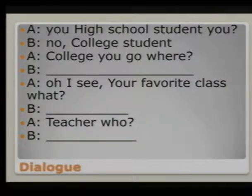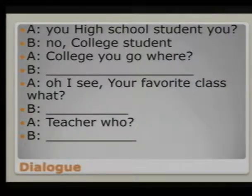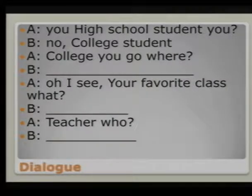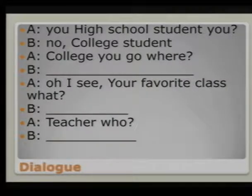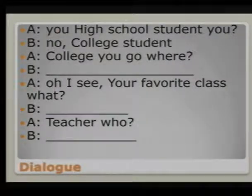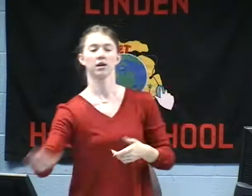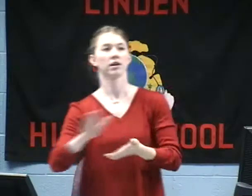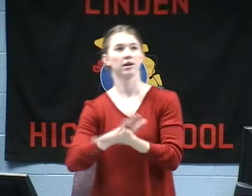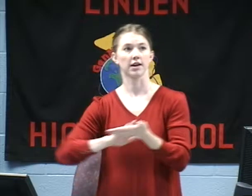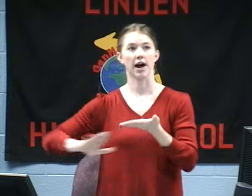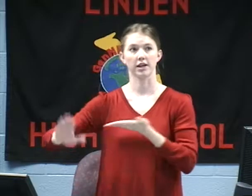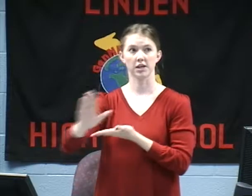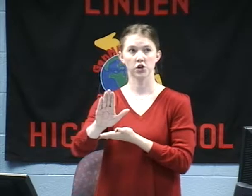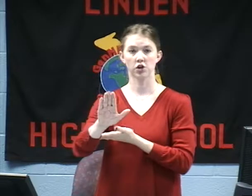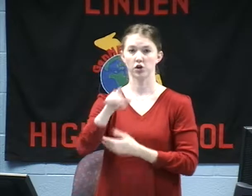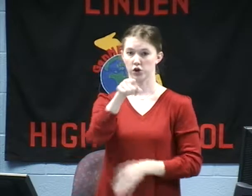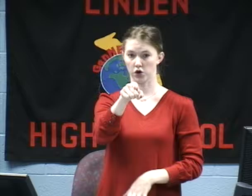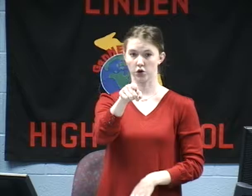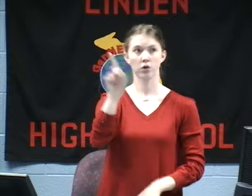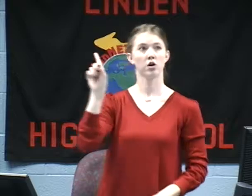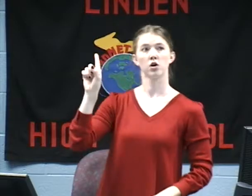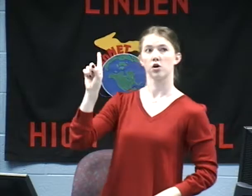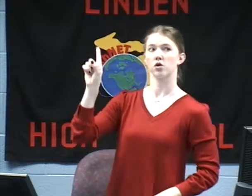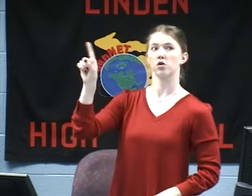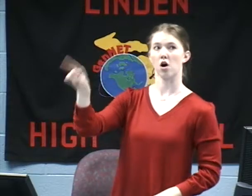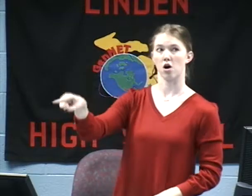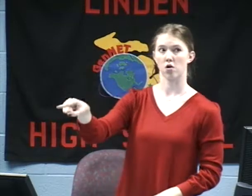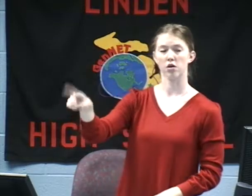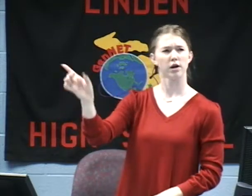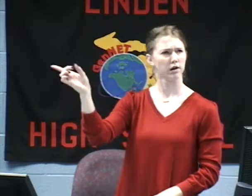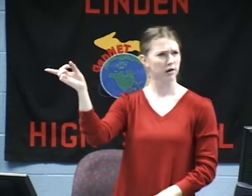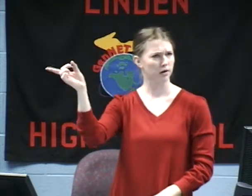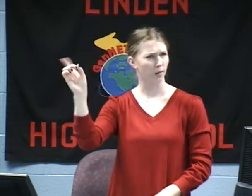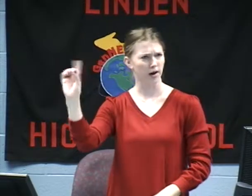where? College, you go where?